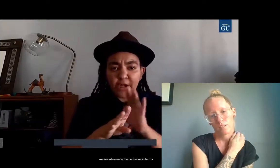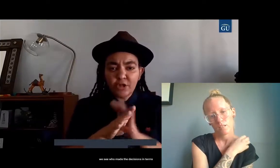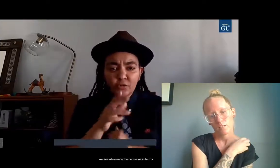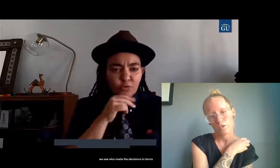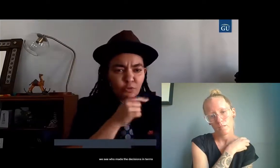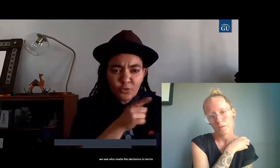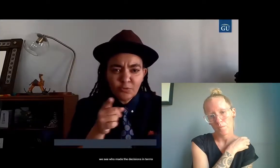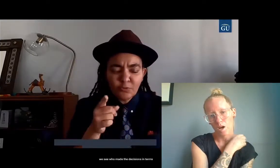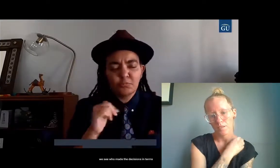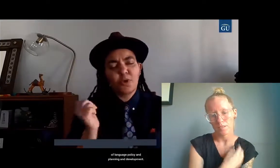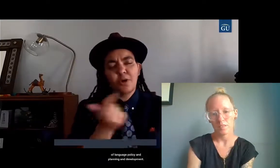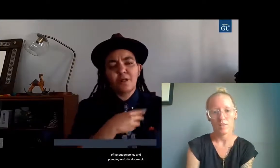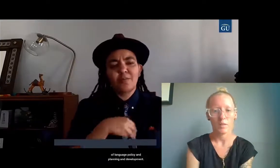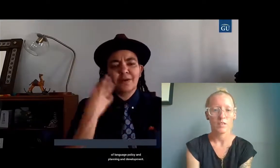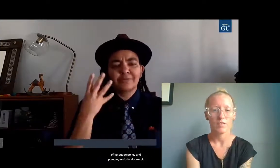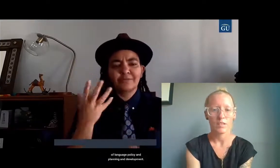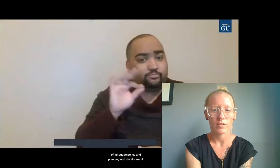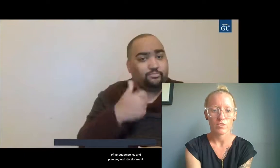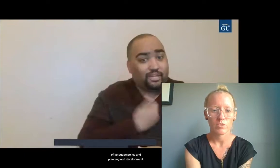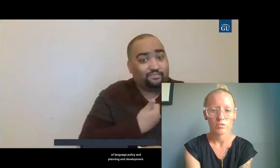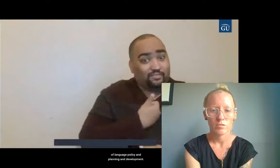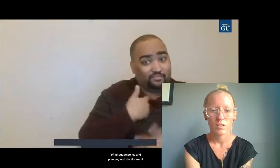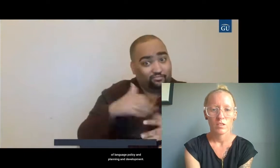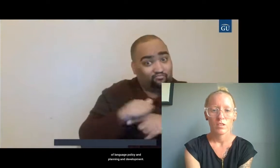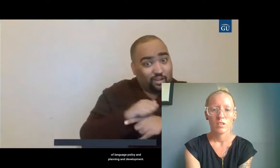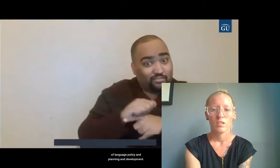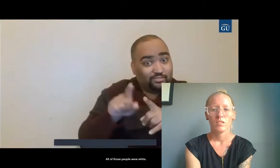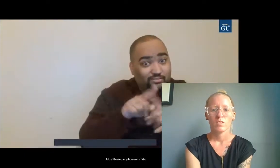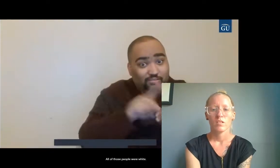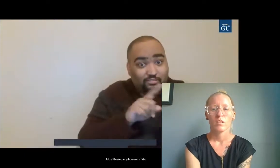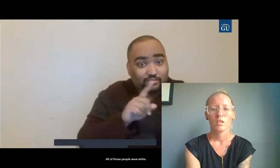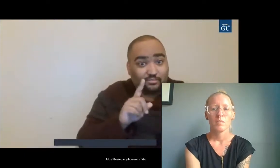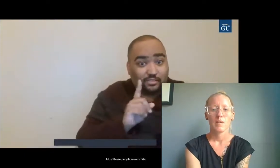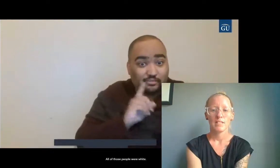Who makes decisions about the policy and development of language?